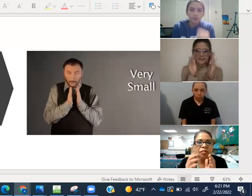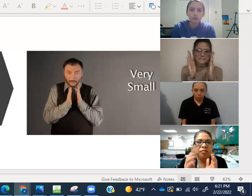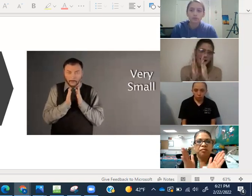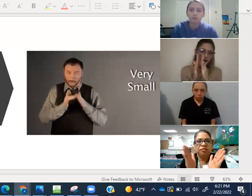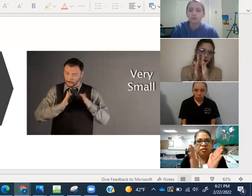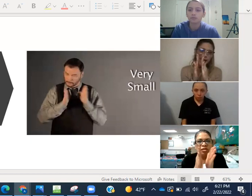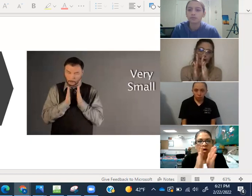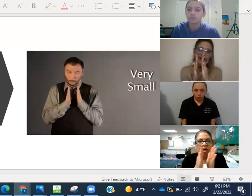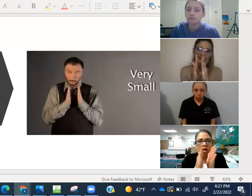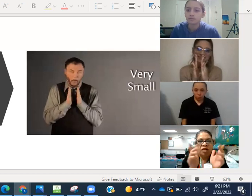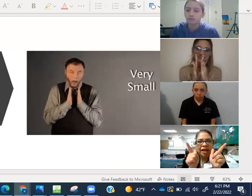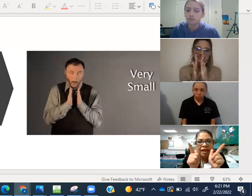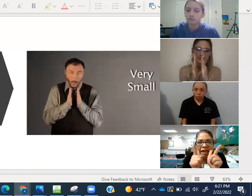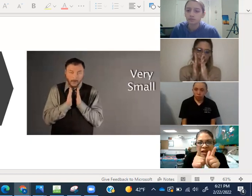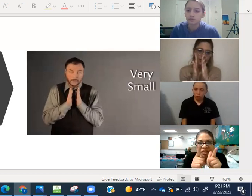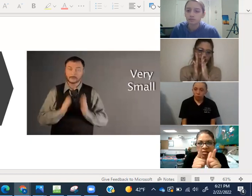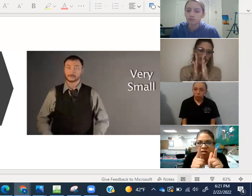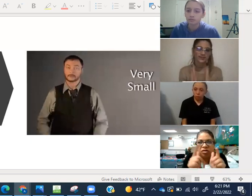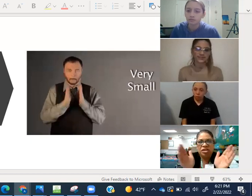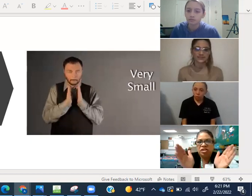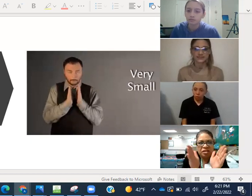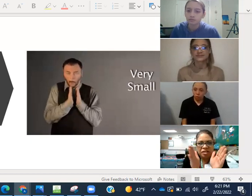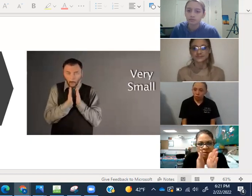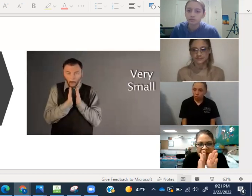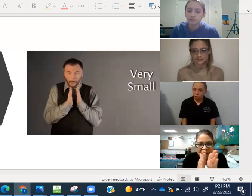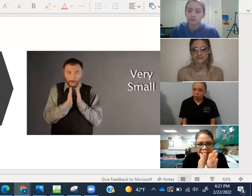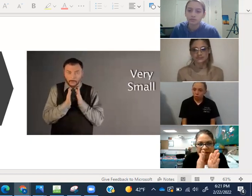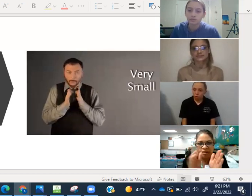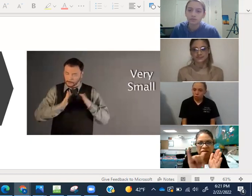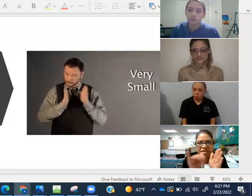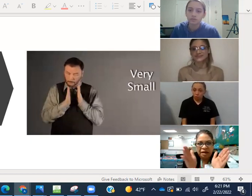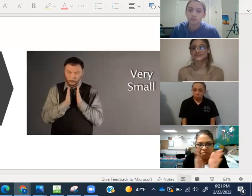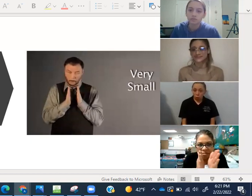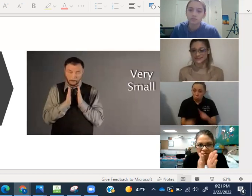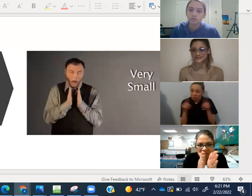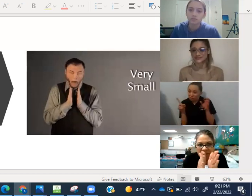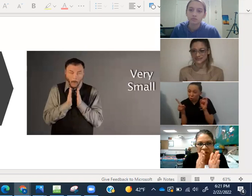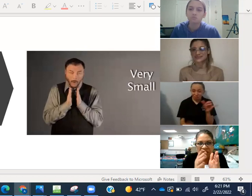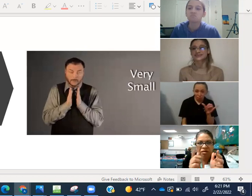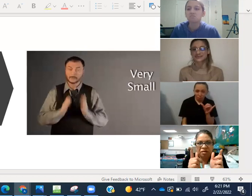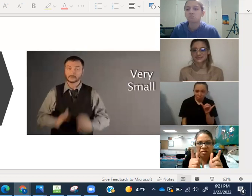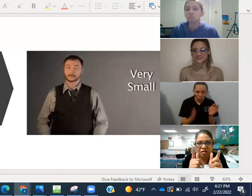So small and little, or just same thing? So same